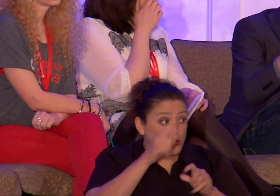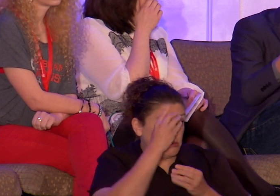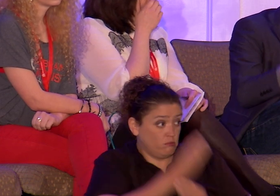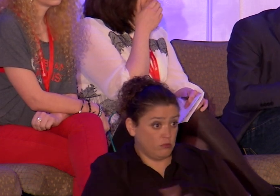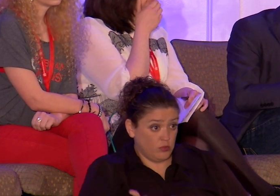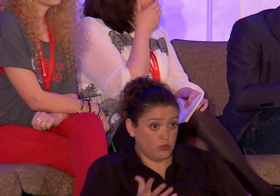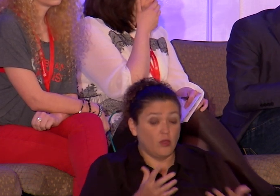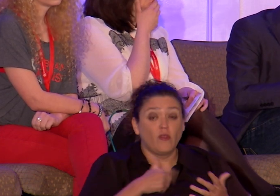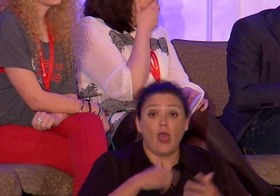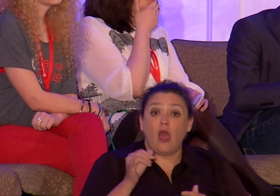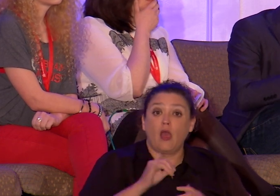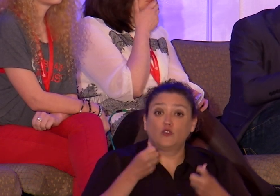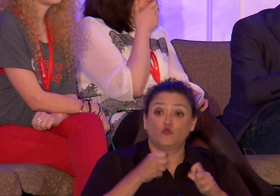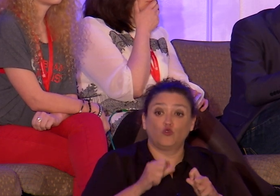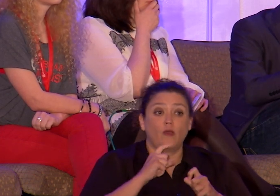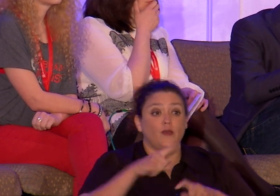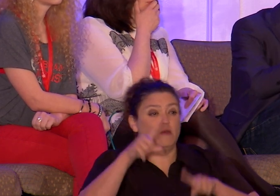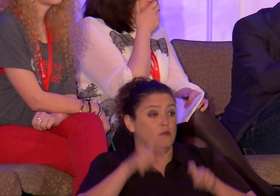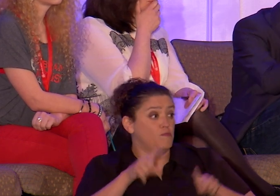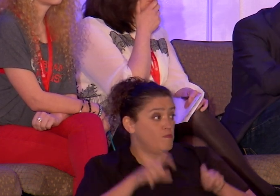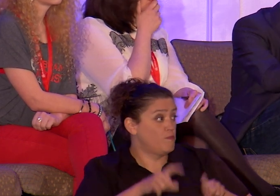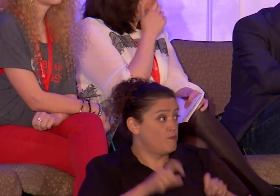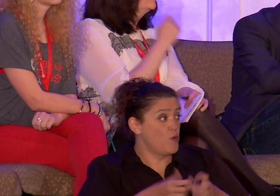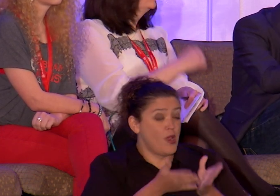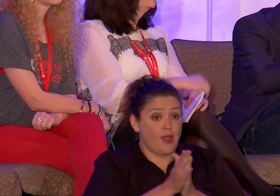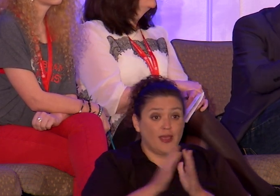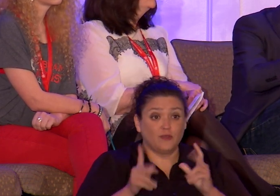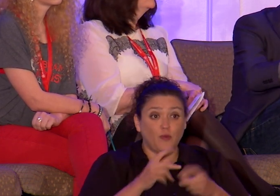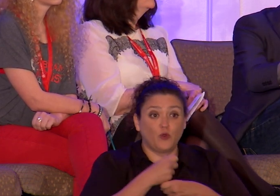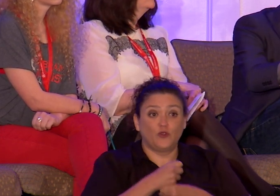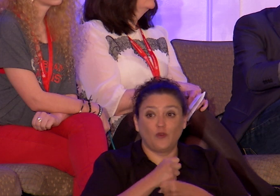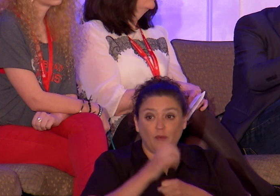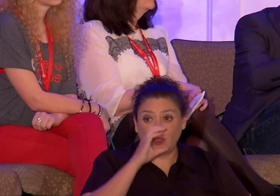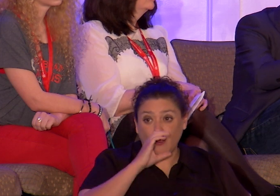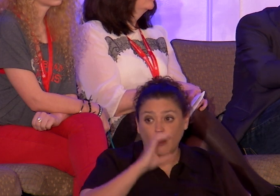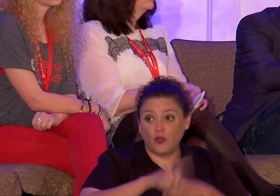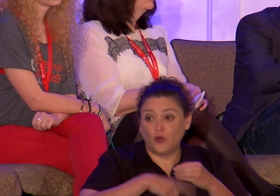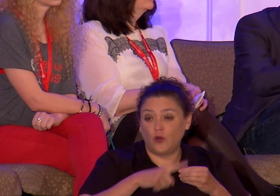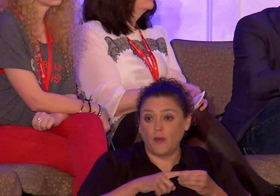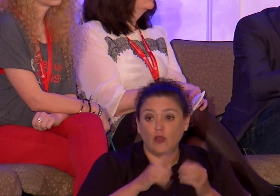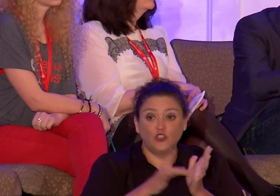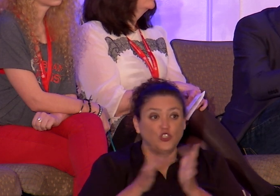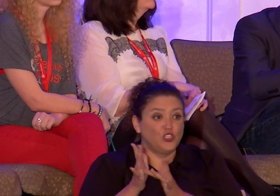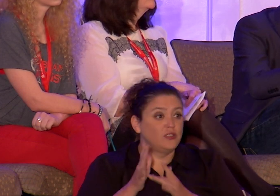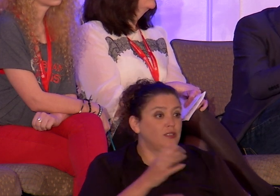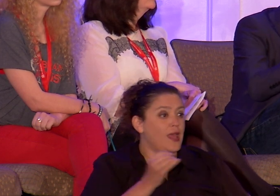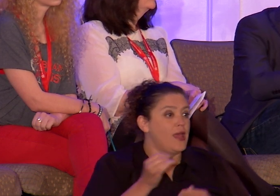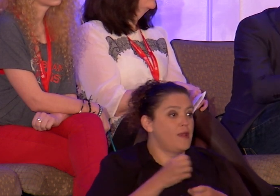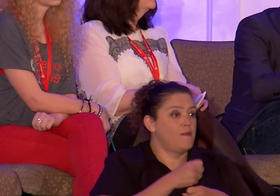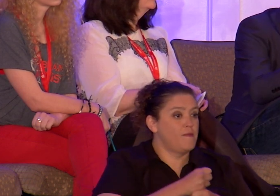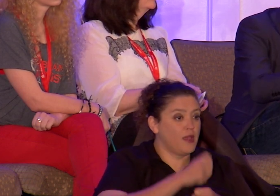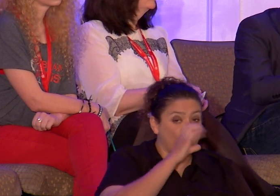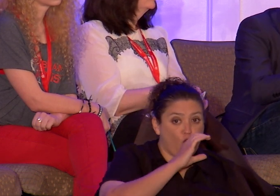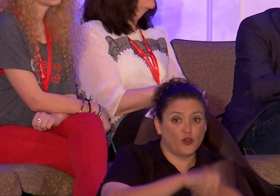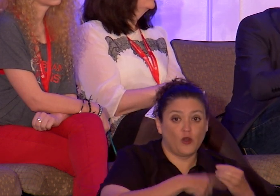also tried to make this experiment and ask people to make a cartoon about Jesus and a cartoon about Muhammad and see which embassies are